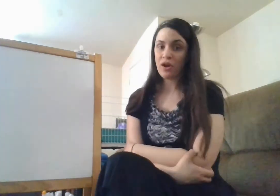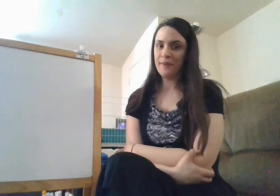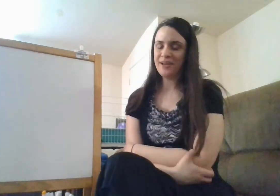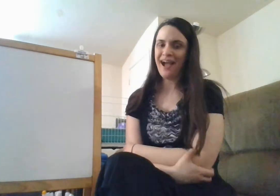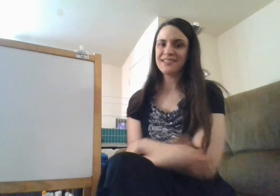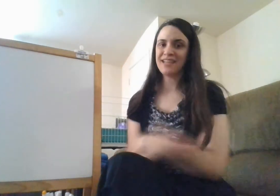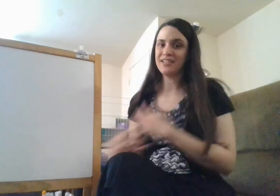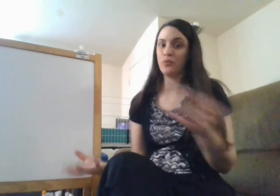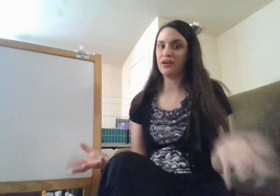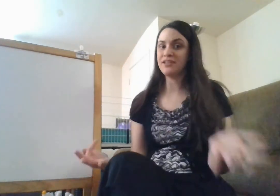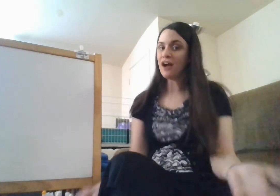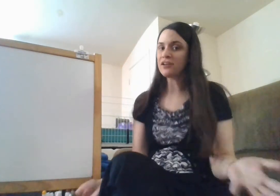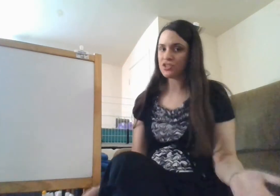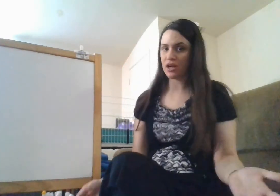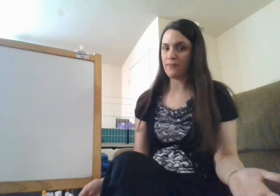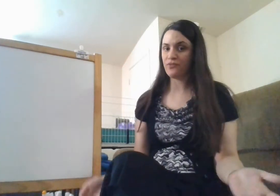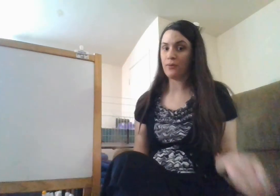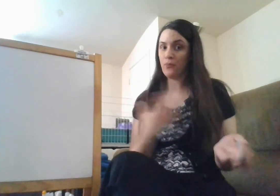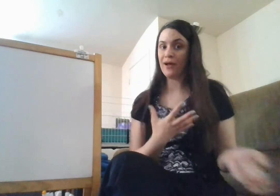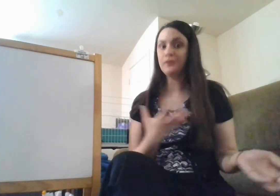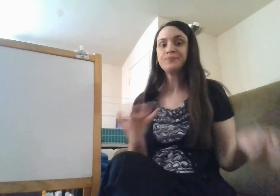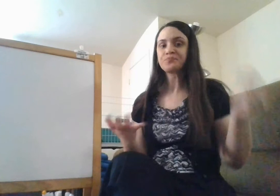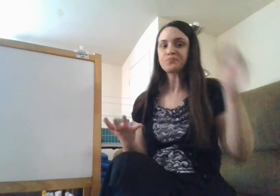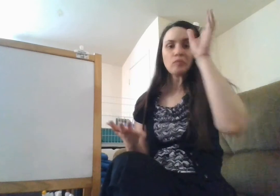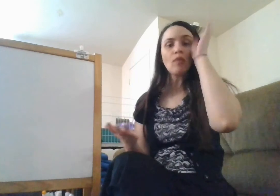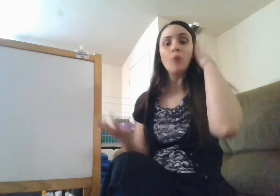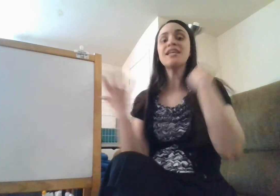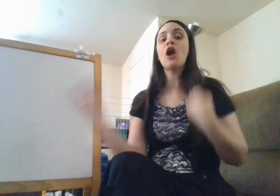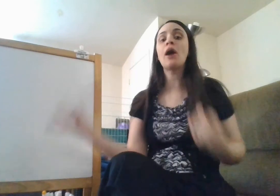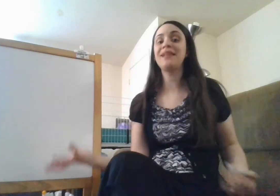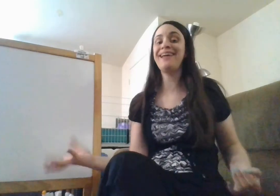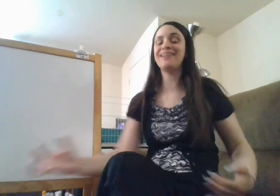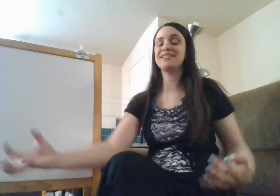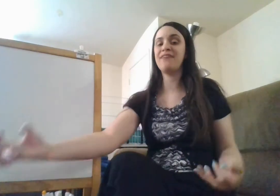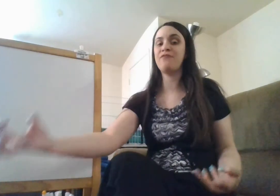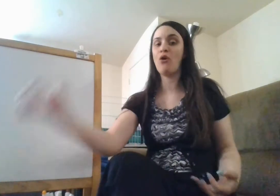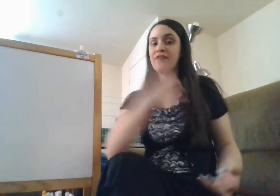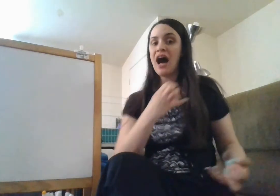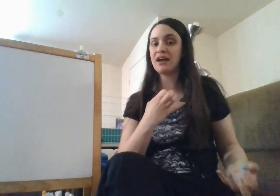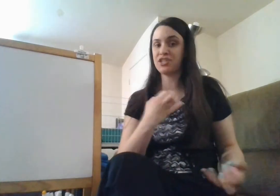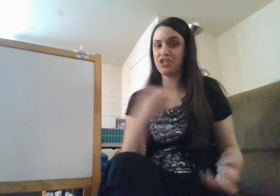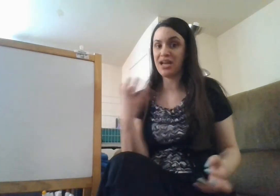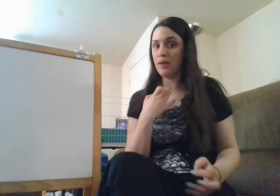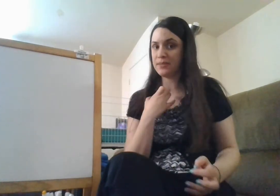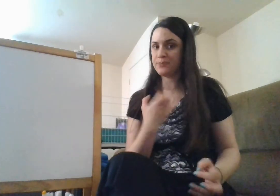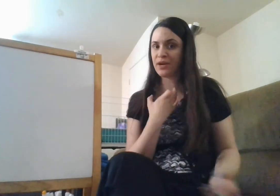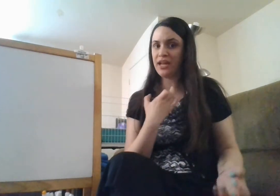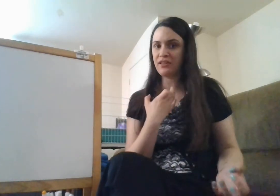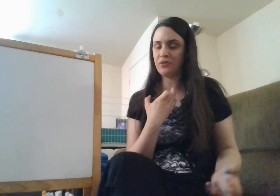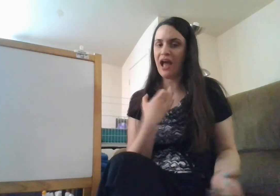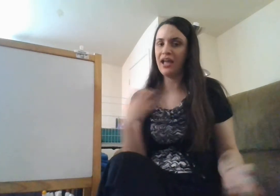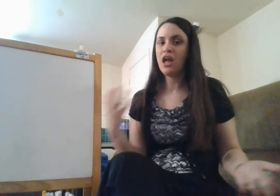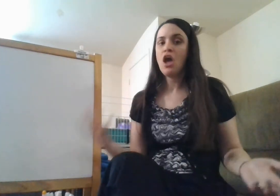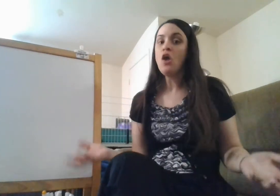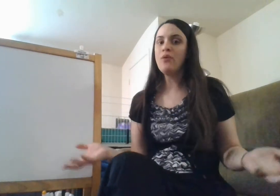carbon dioxide. So where does that oxygen come from? Well, we said our plants give off oxygen to help us breathe, okay?